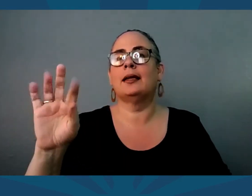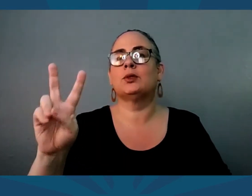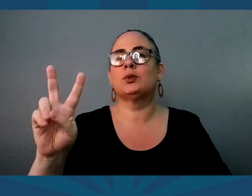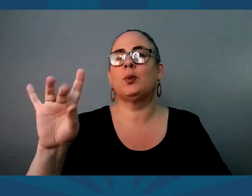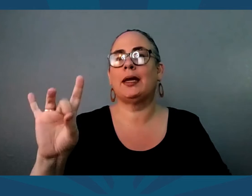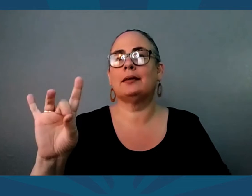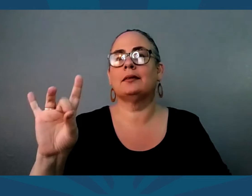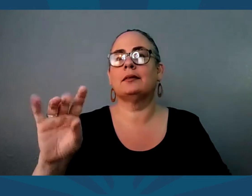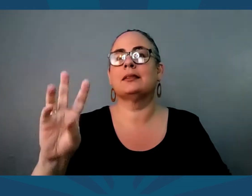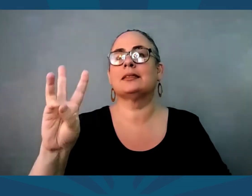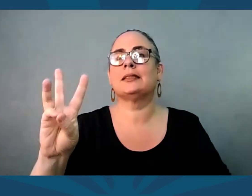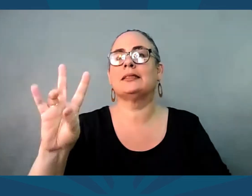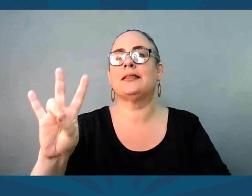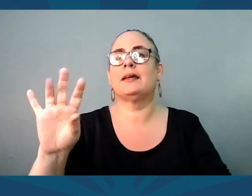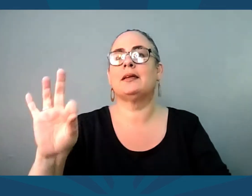TTY,